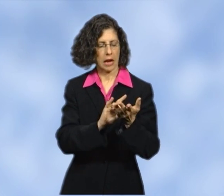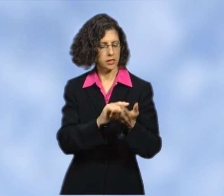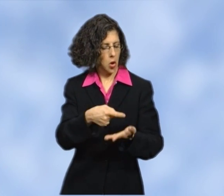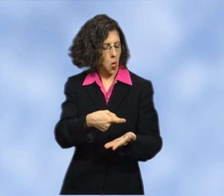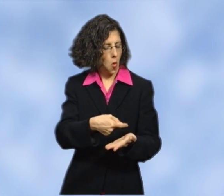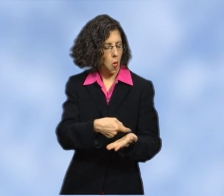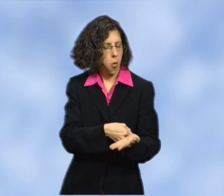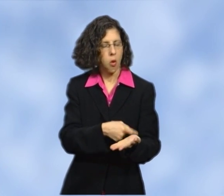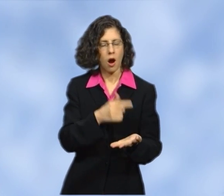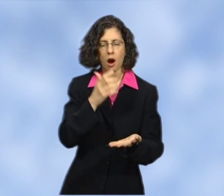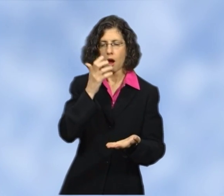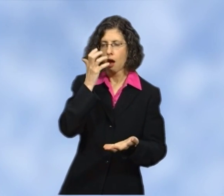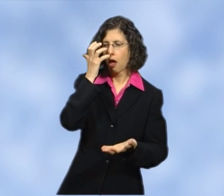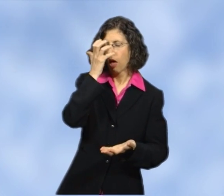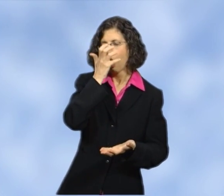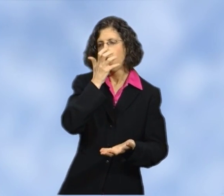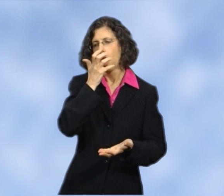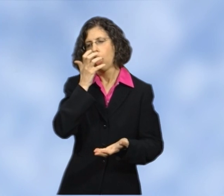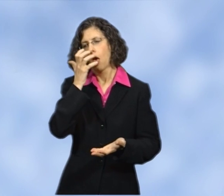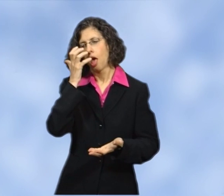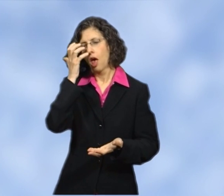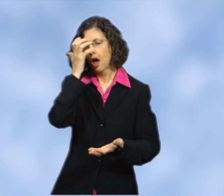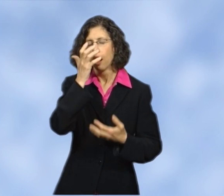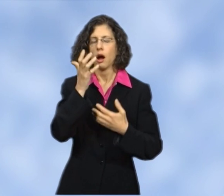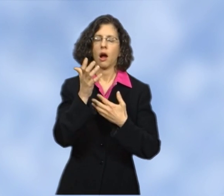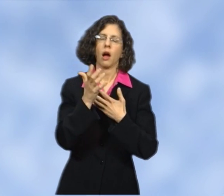a sedative for the procedure.